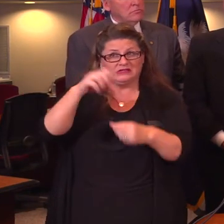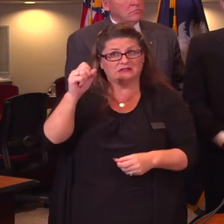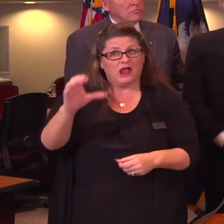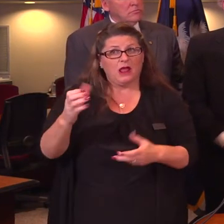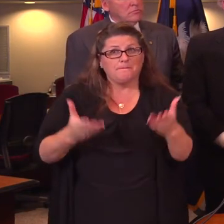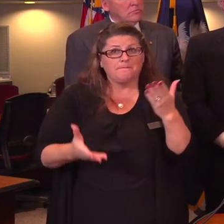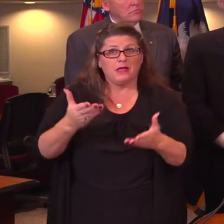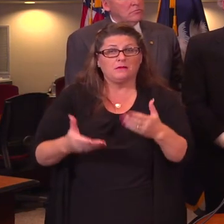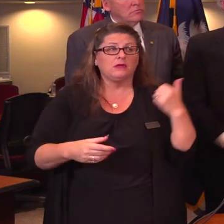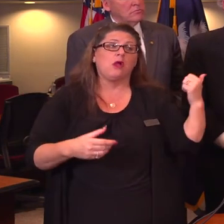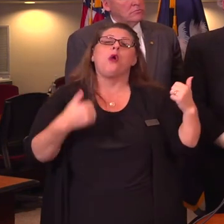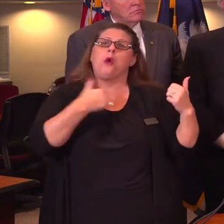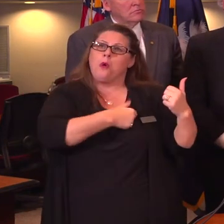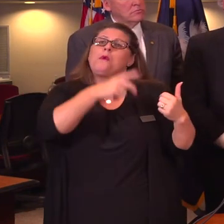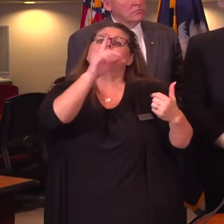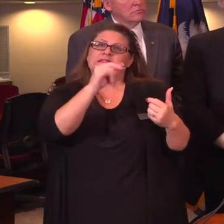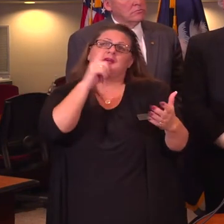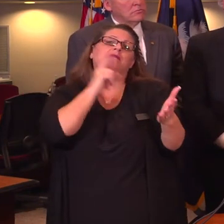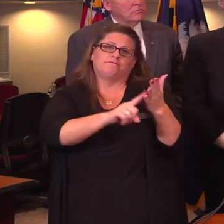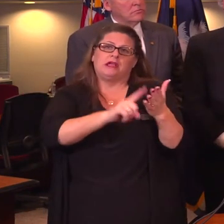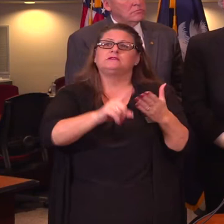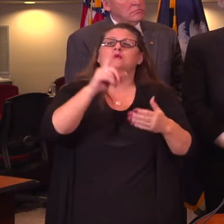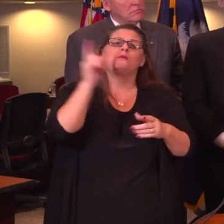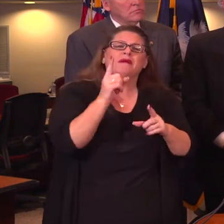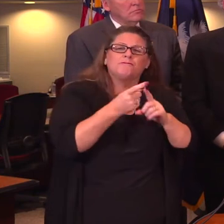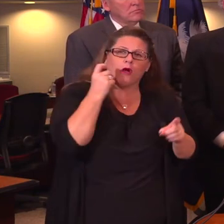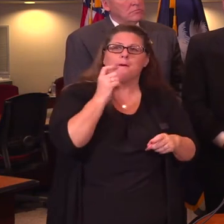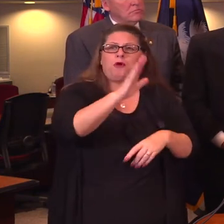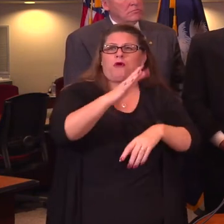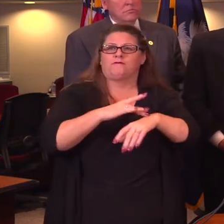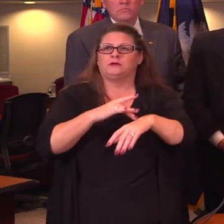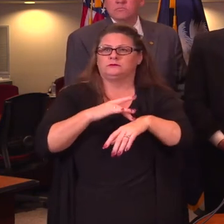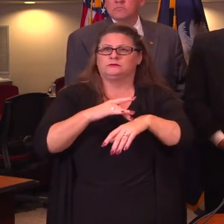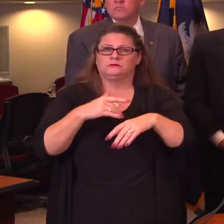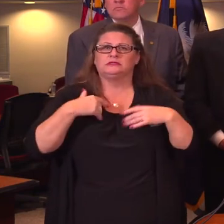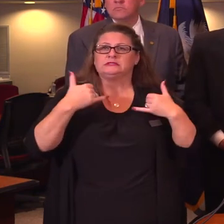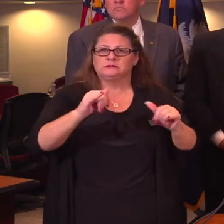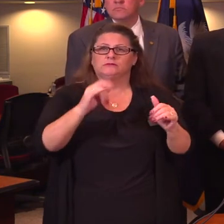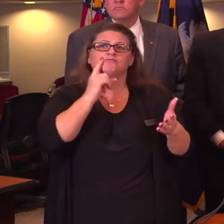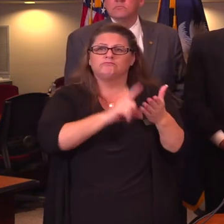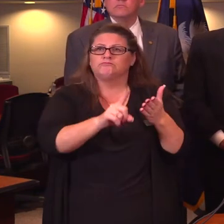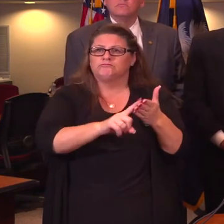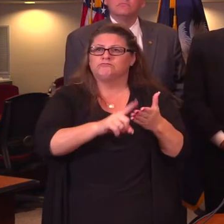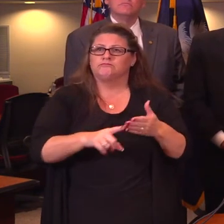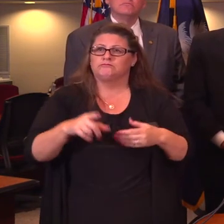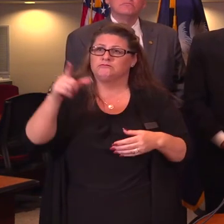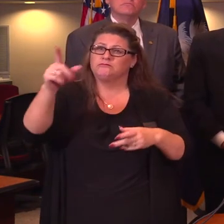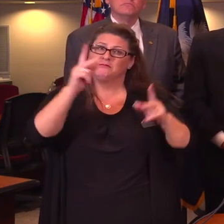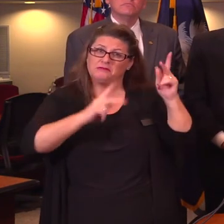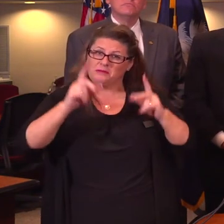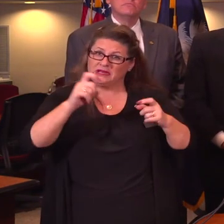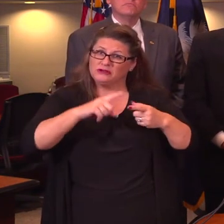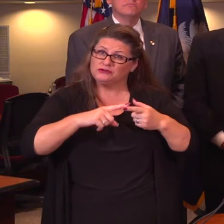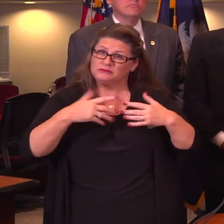time, we're still investigating a potential source of her infection. Do people need to be concerned about a